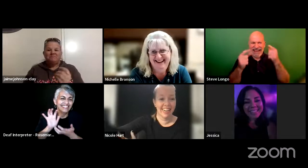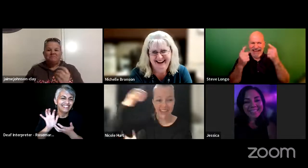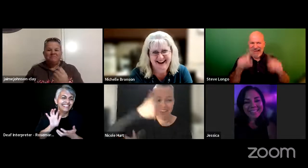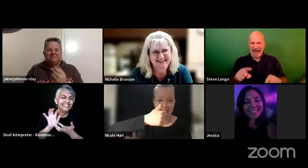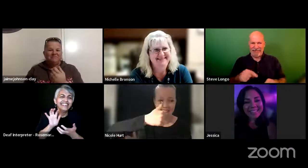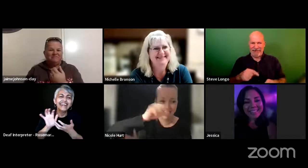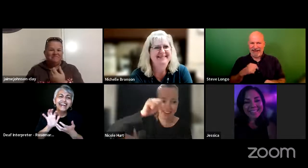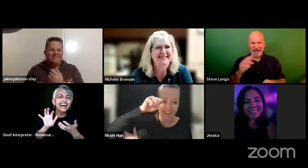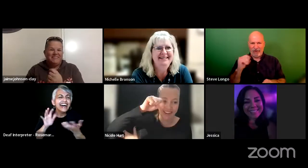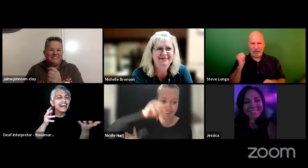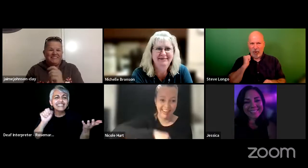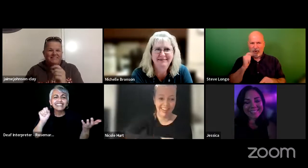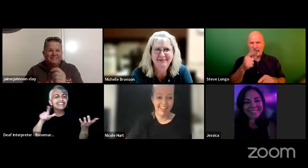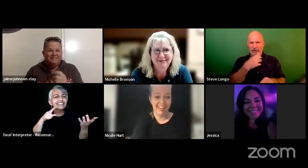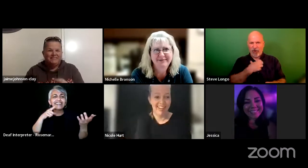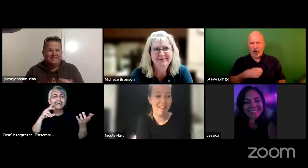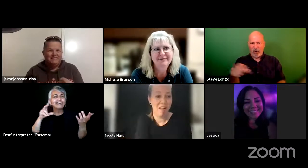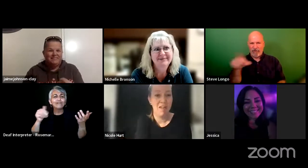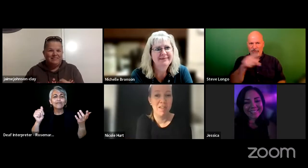That's right, Steve says.